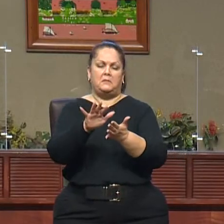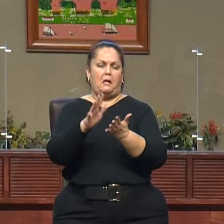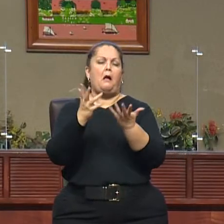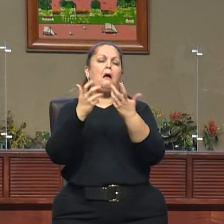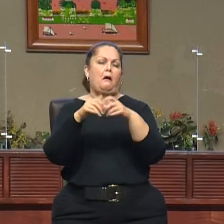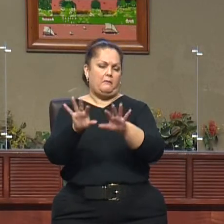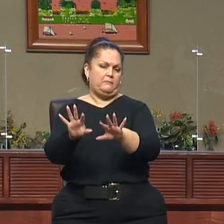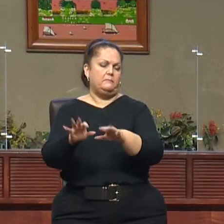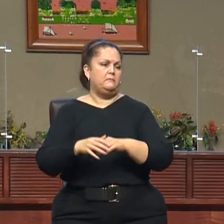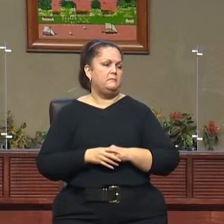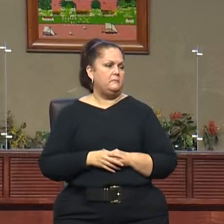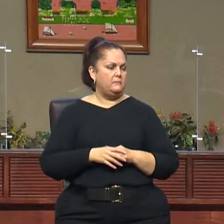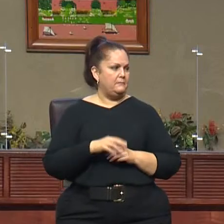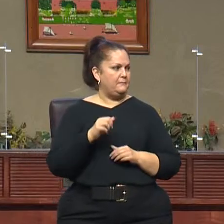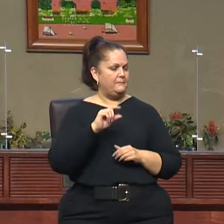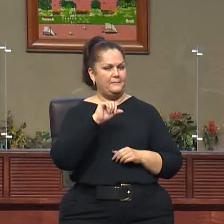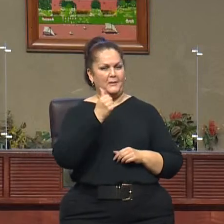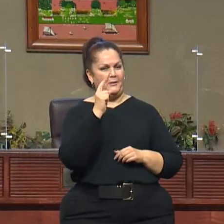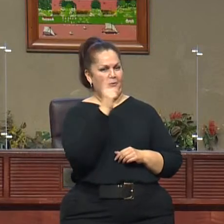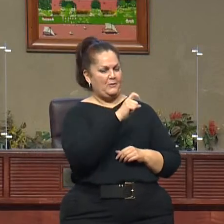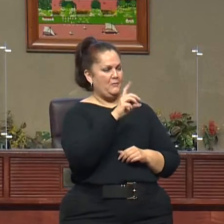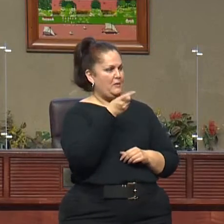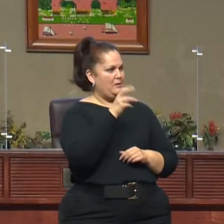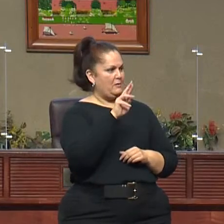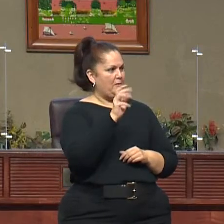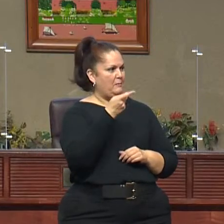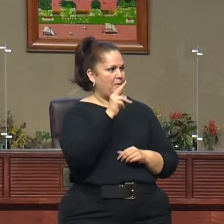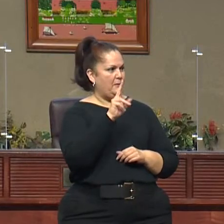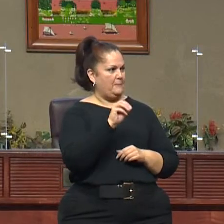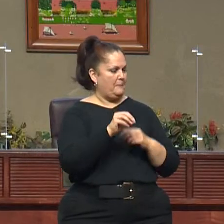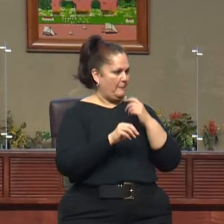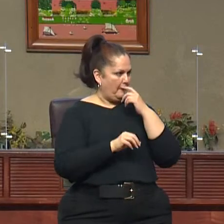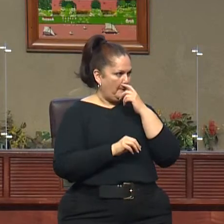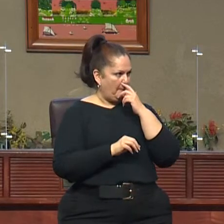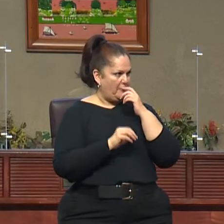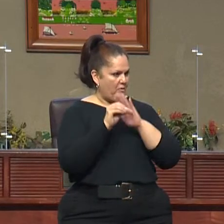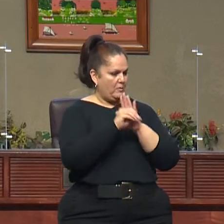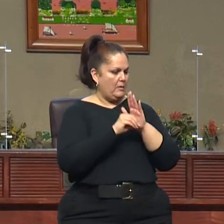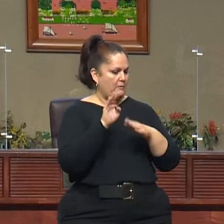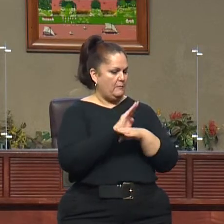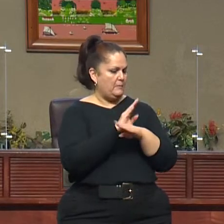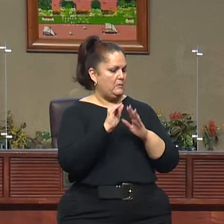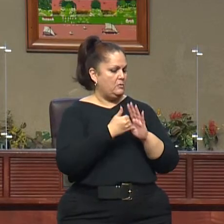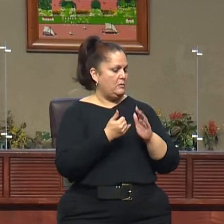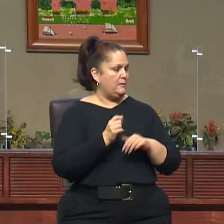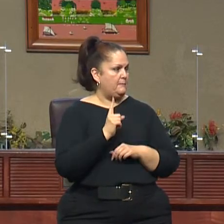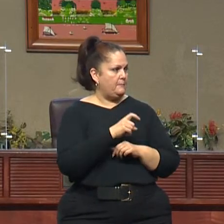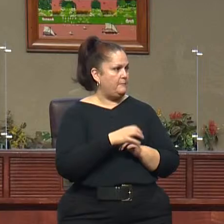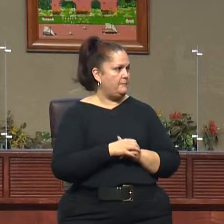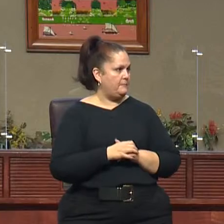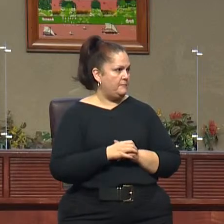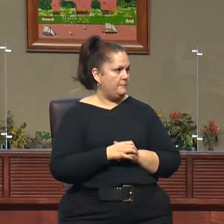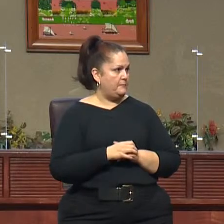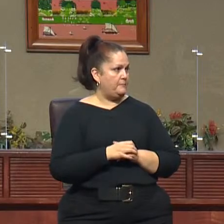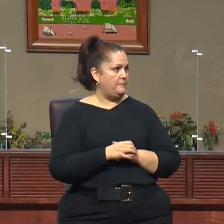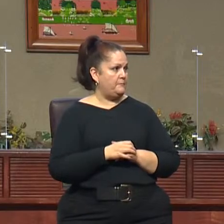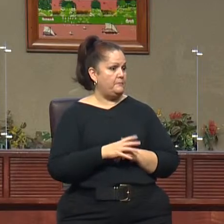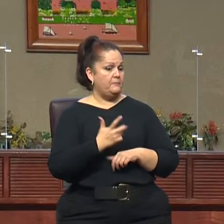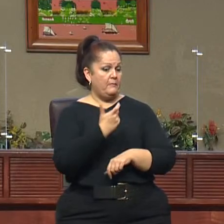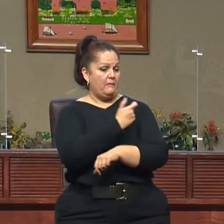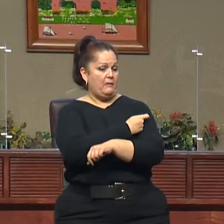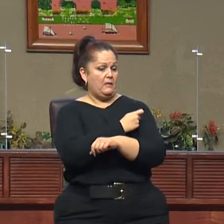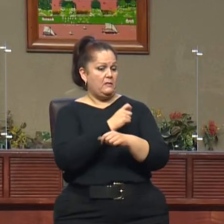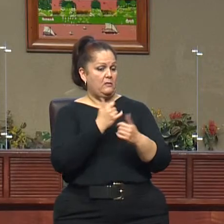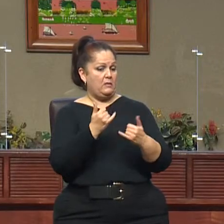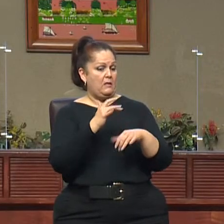next question is also for you, Dr. Pino, coming from Ryan Lynch with the Orlando Business Journal, and he asks, with the vaccine becoming available